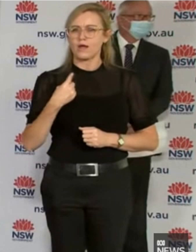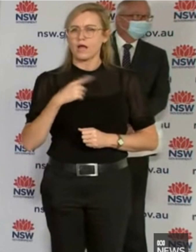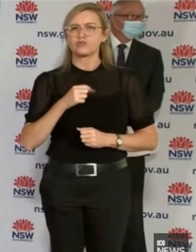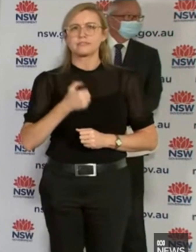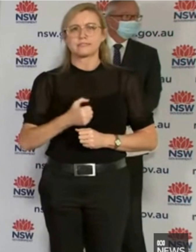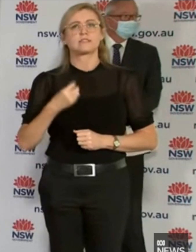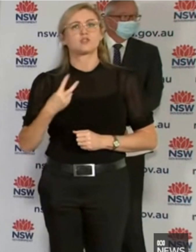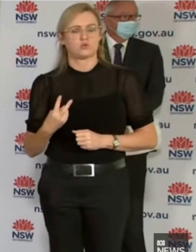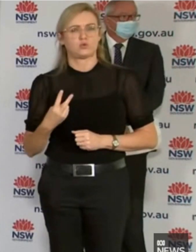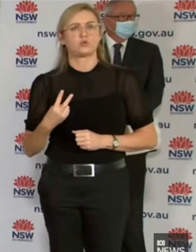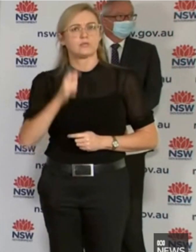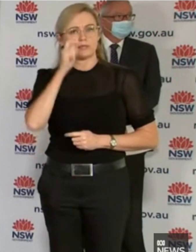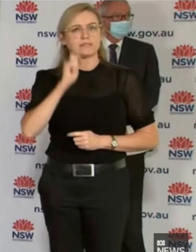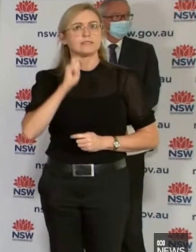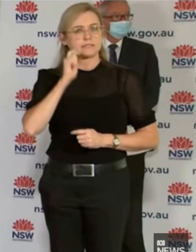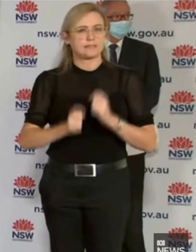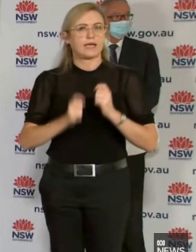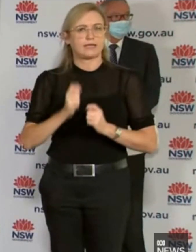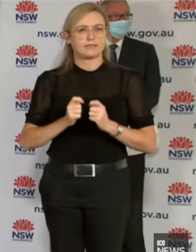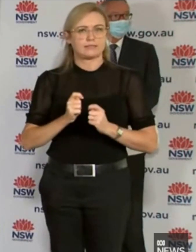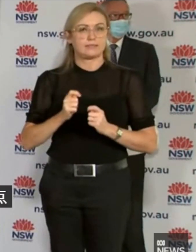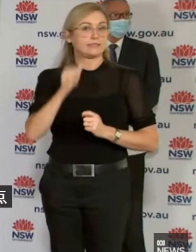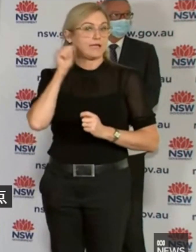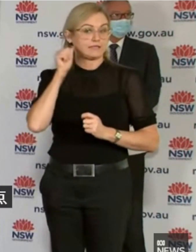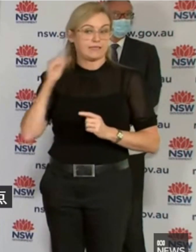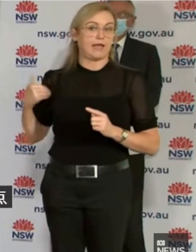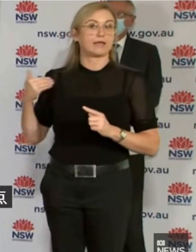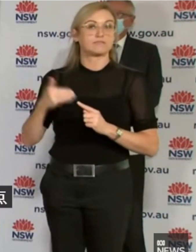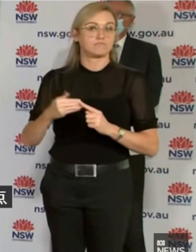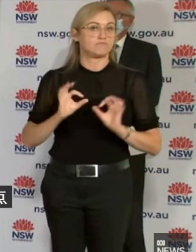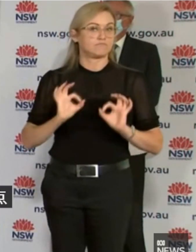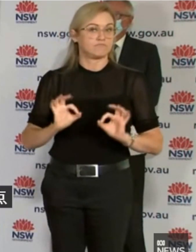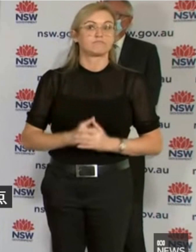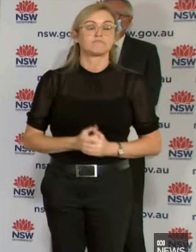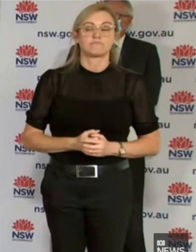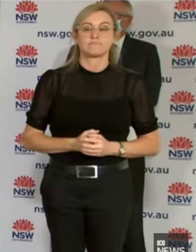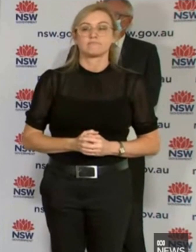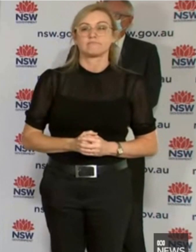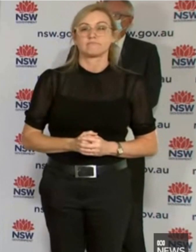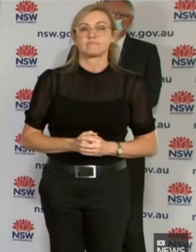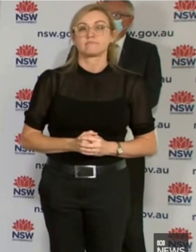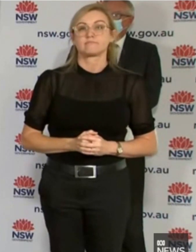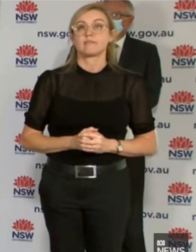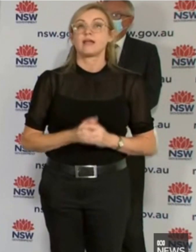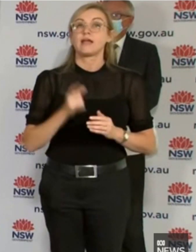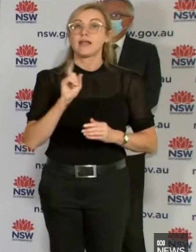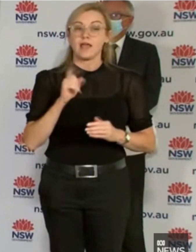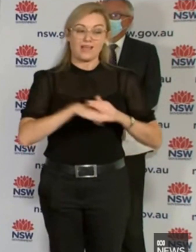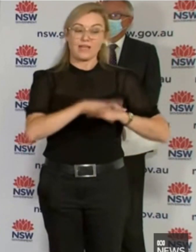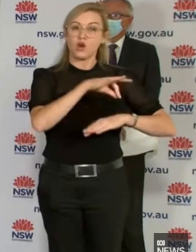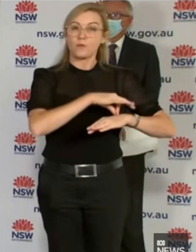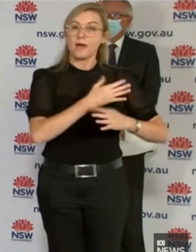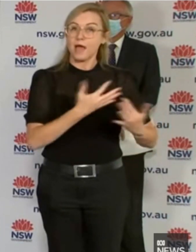139,162 COVID-19 tests reported till 8 p.m. last night. Currently in hospital, we